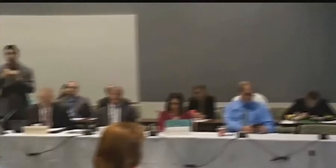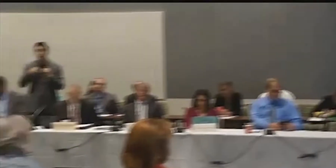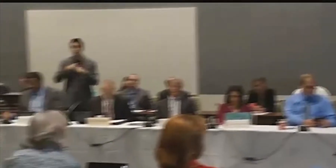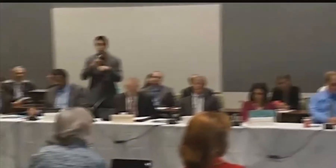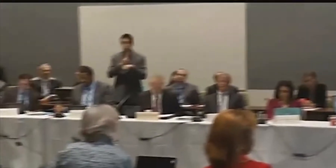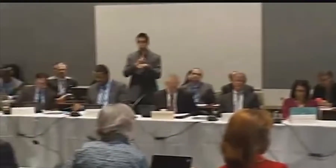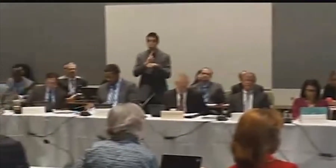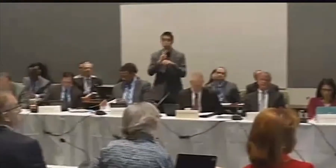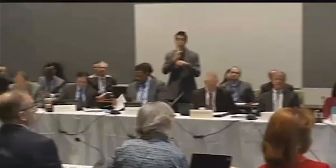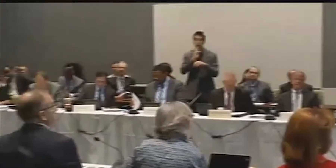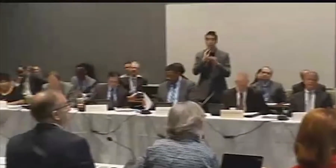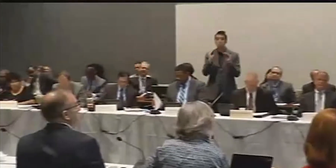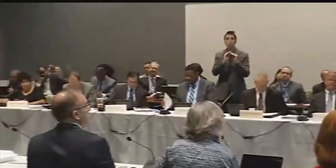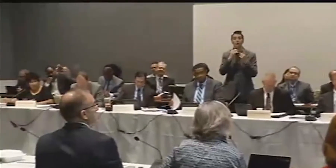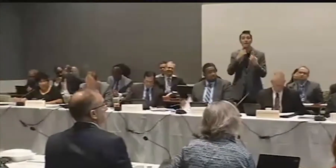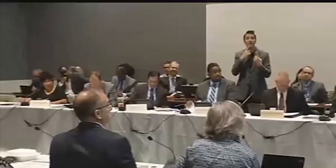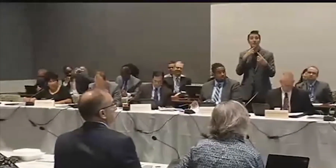is more efficient,